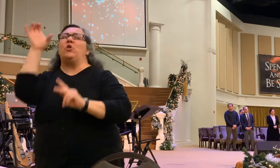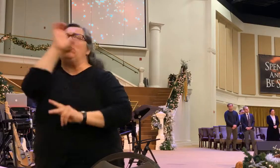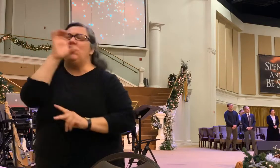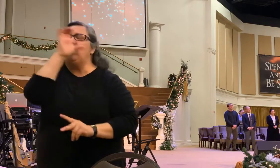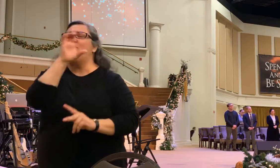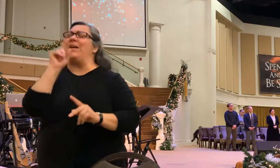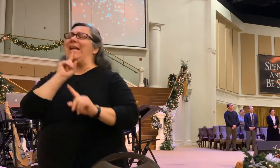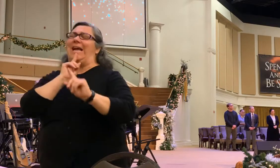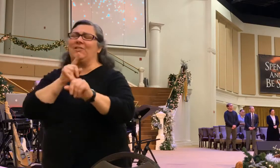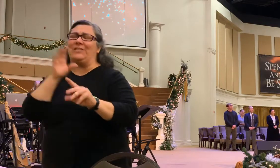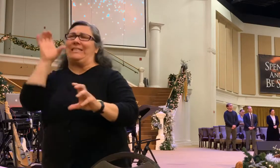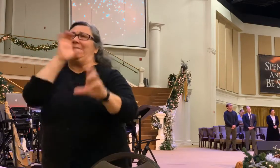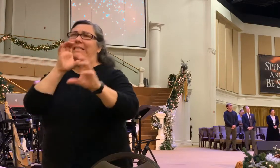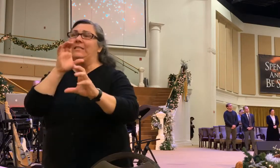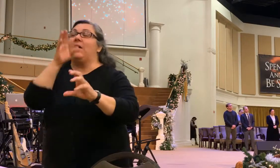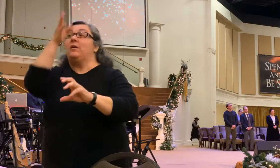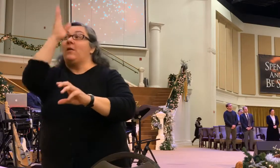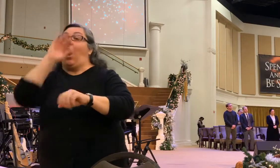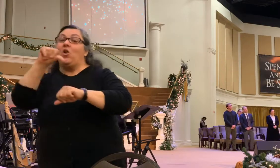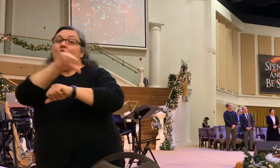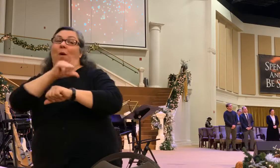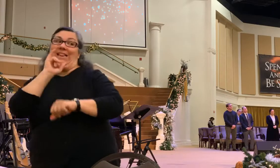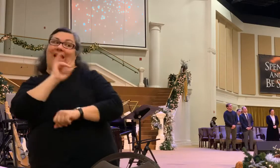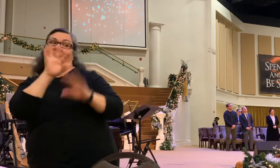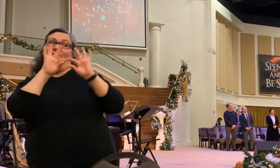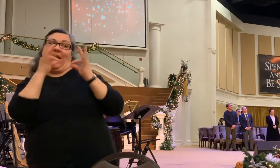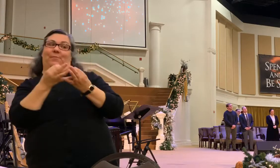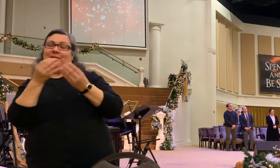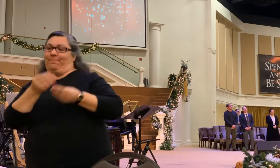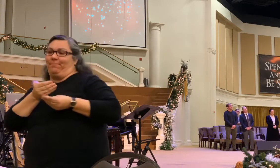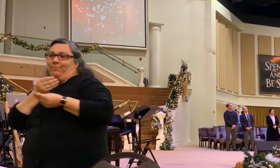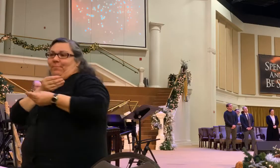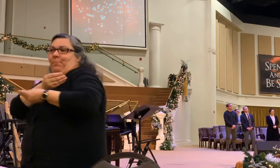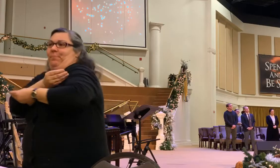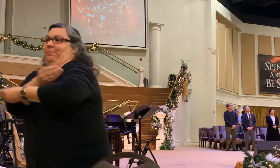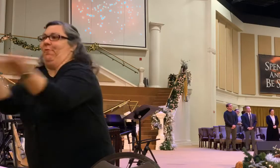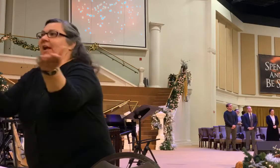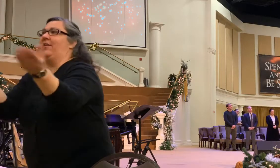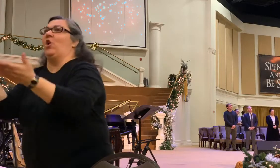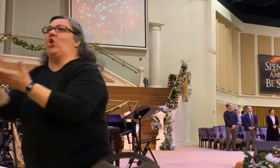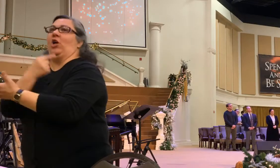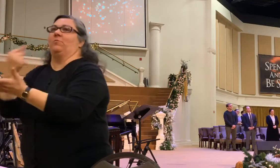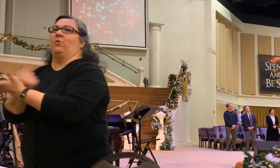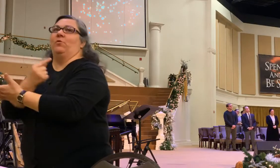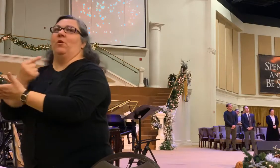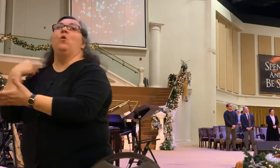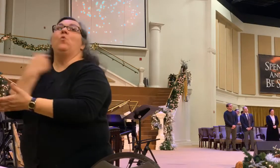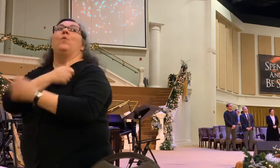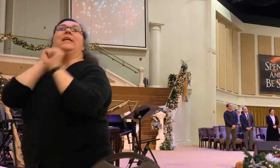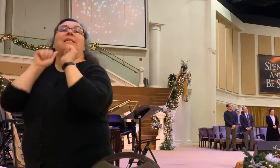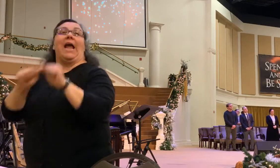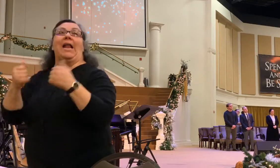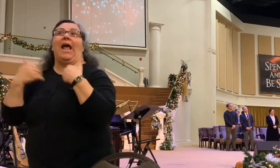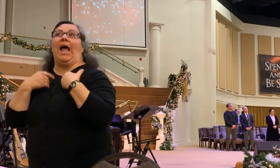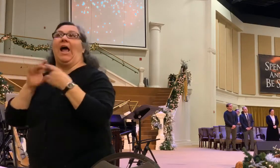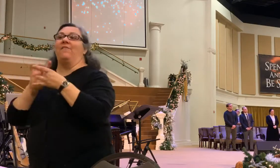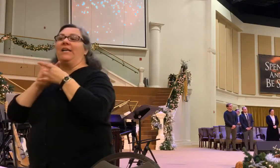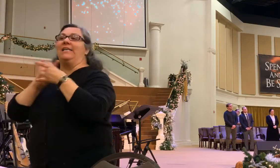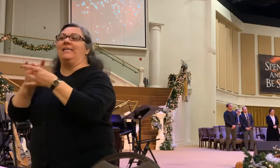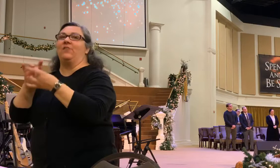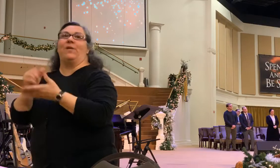answers that God has anointed this family to bring the gospel to. And I believe we can have a direct connection to